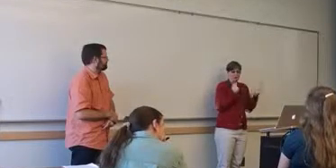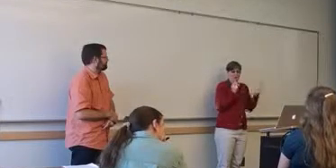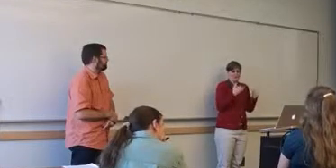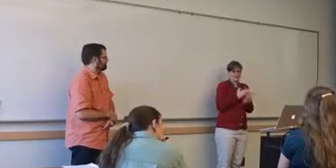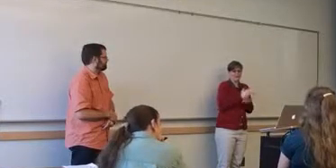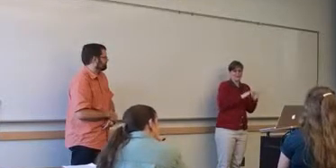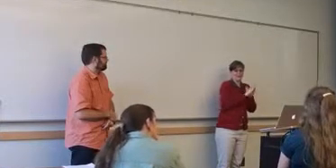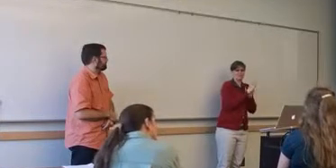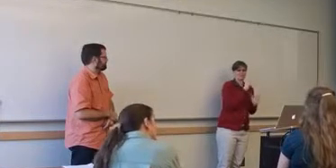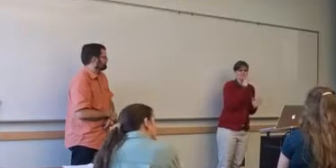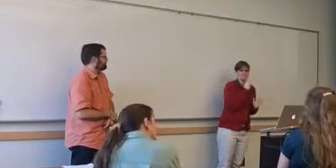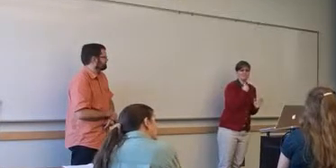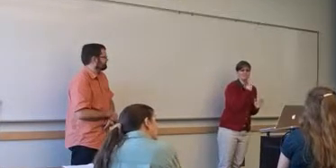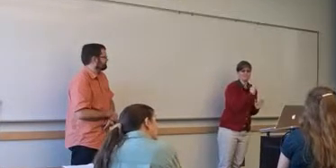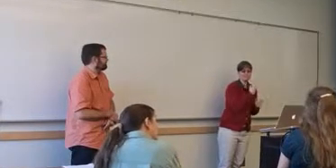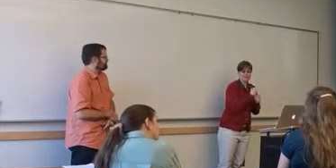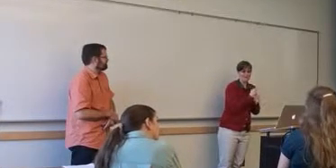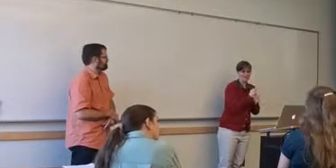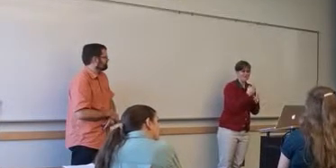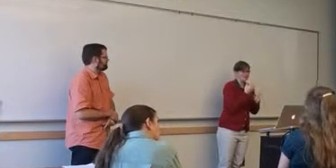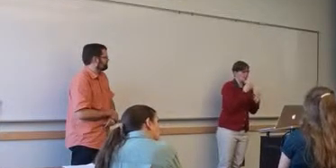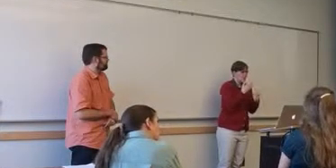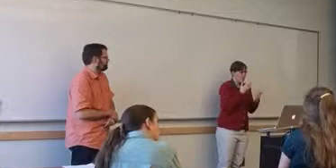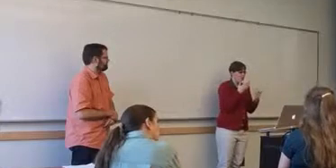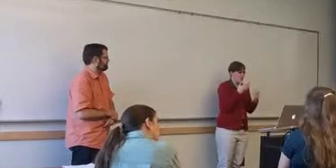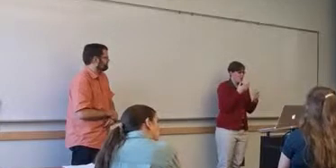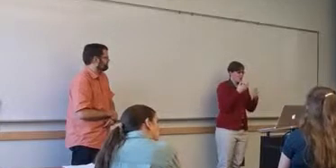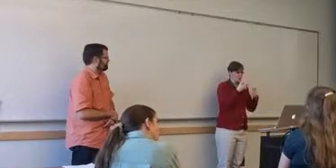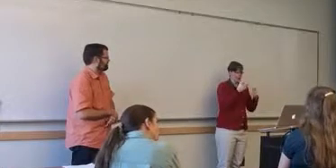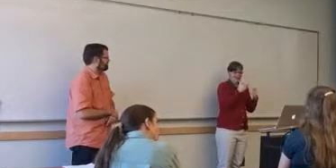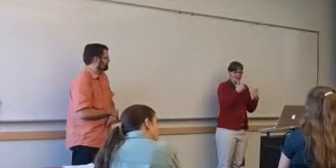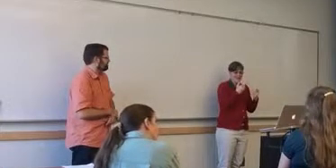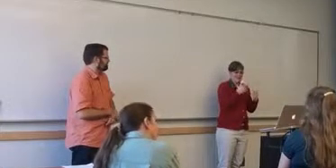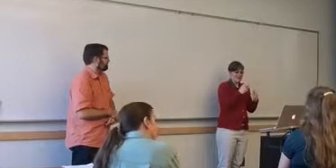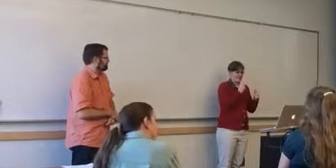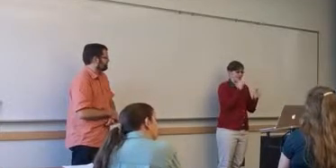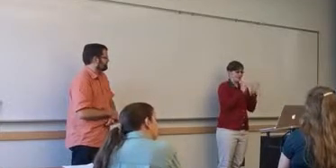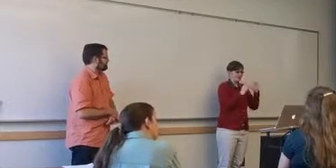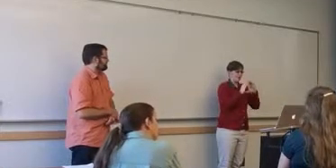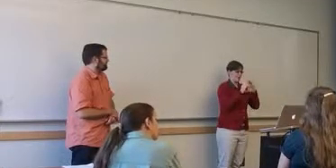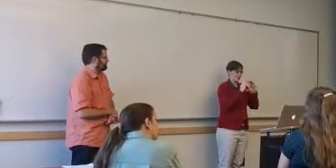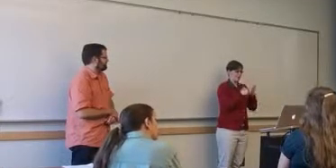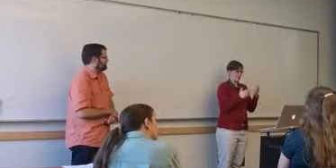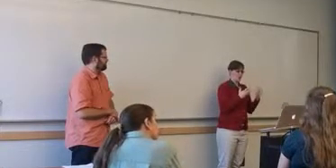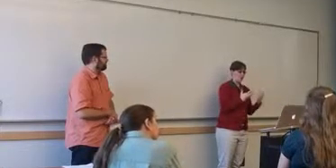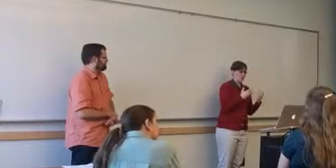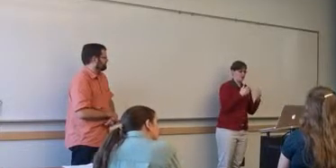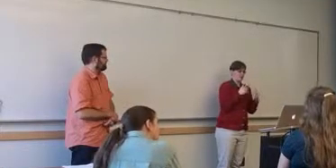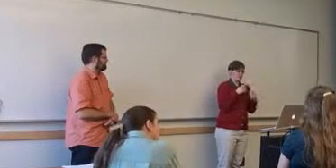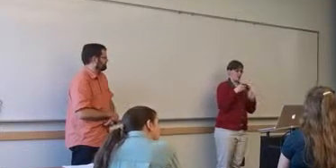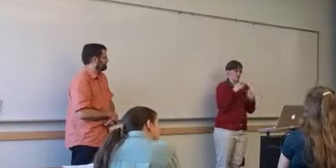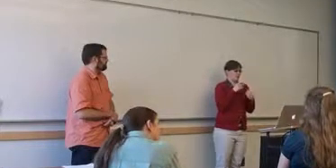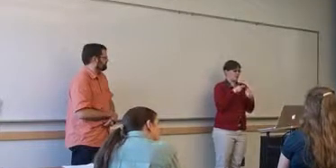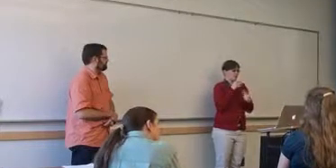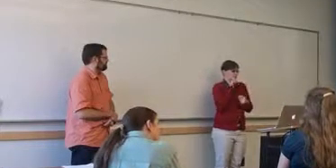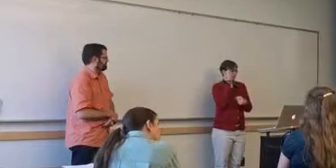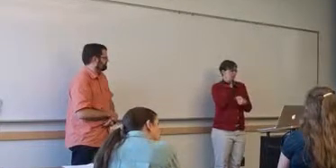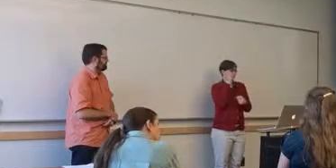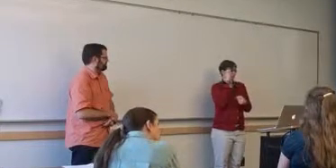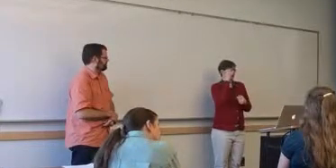So they, you know, it's been proven that a baby can learn sign before they can talk. But it's interesting